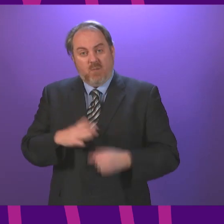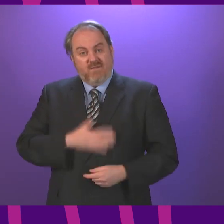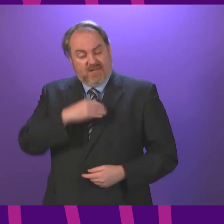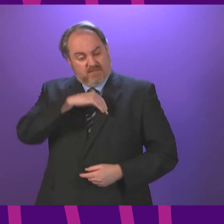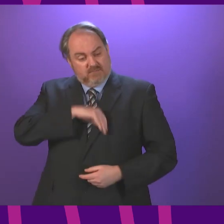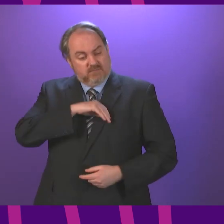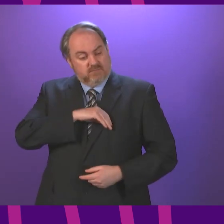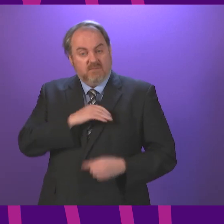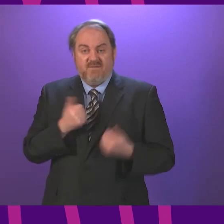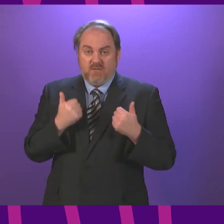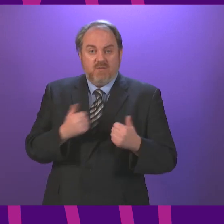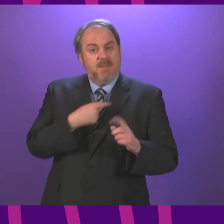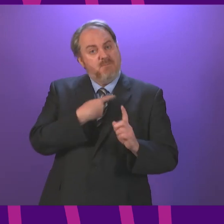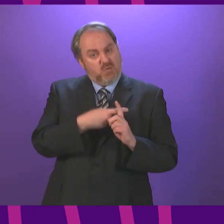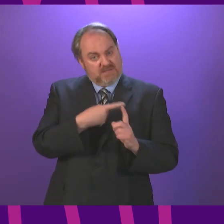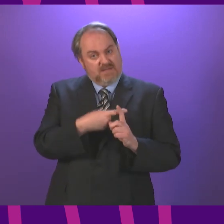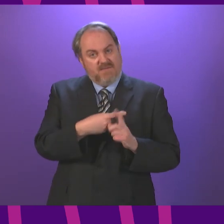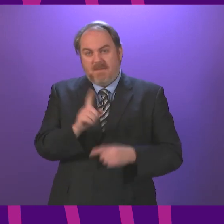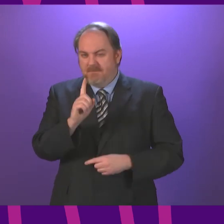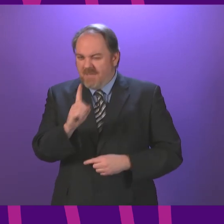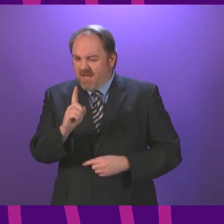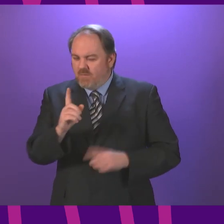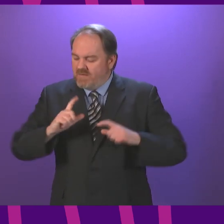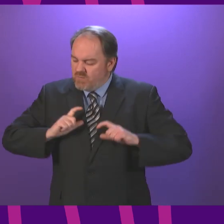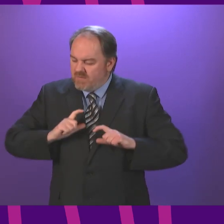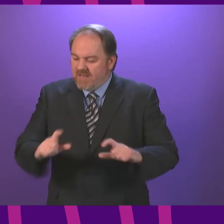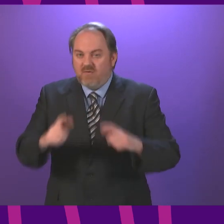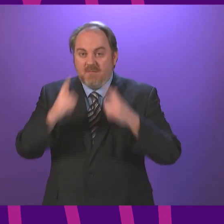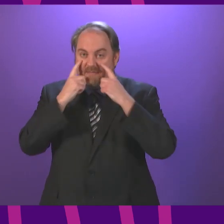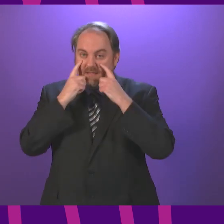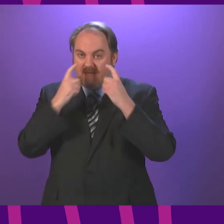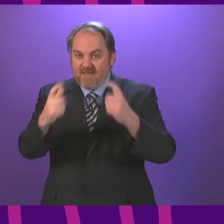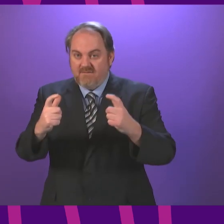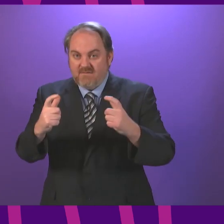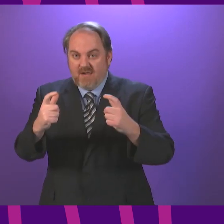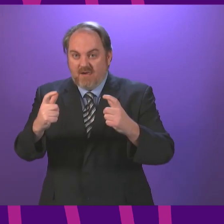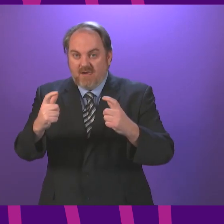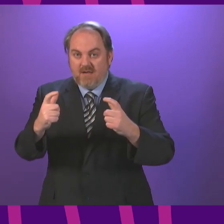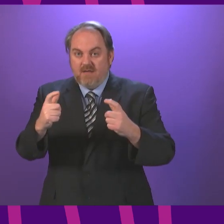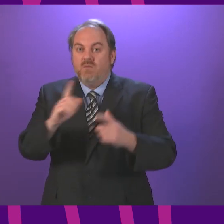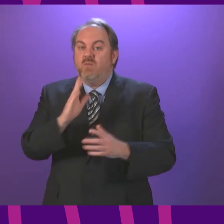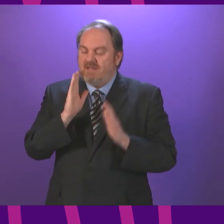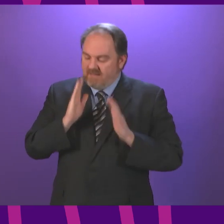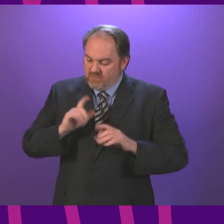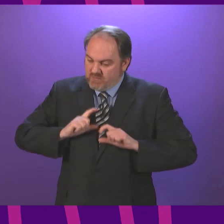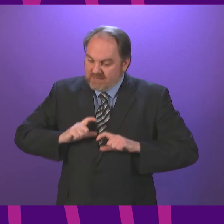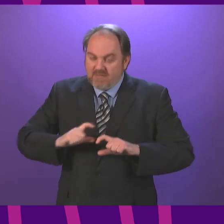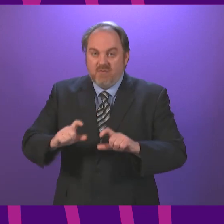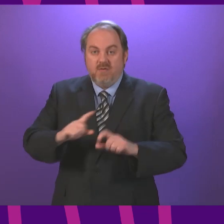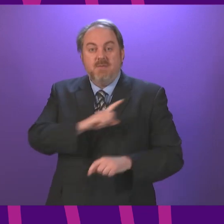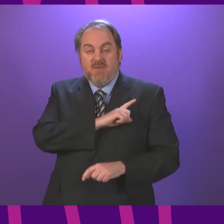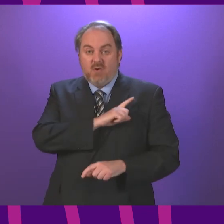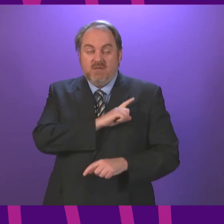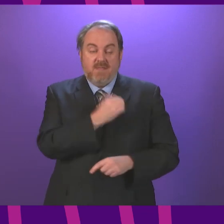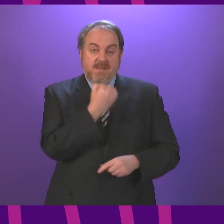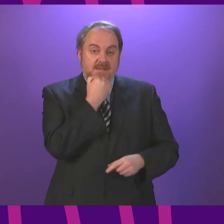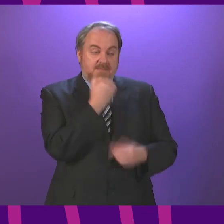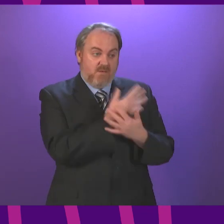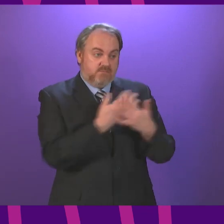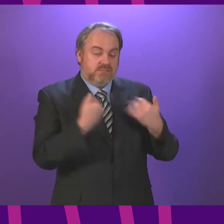but I want to stress that that should not see us throw caution to the wind. Case numbers do remain high,